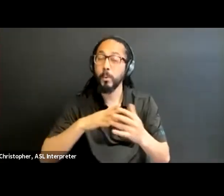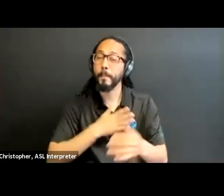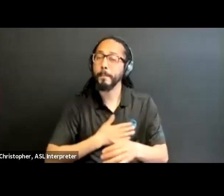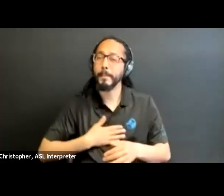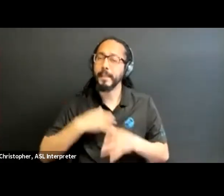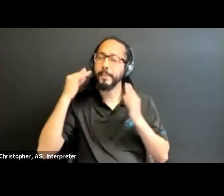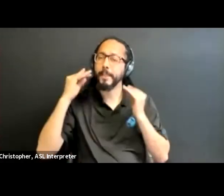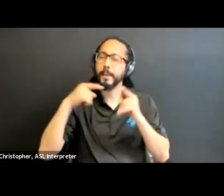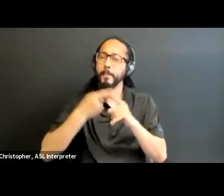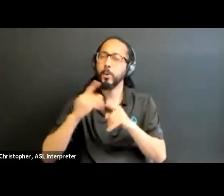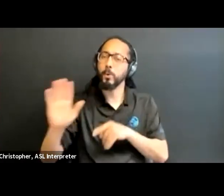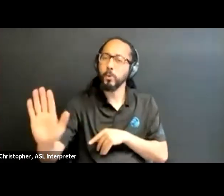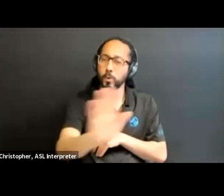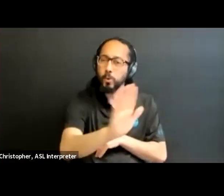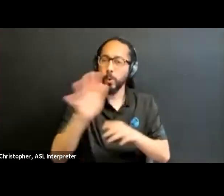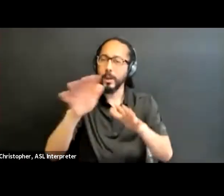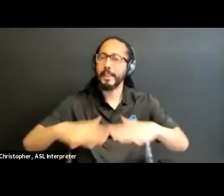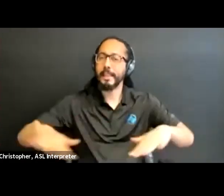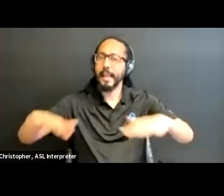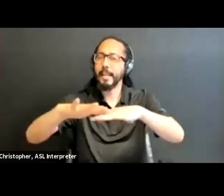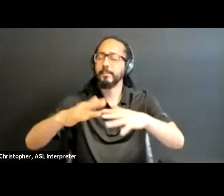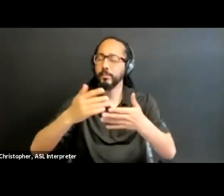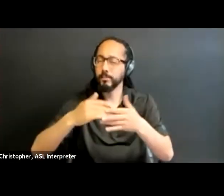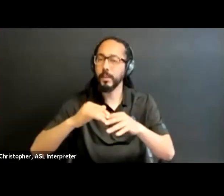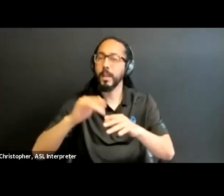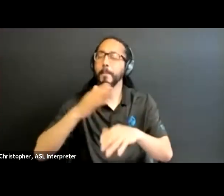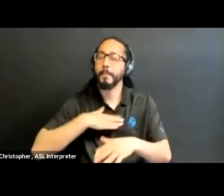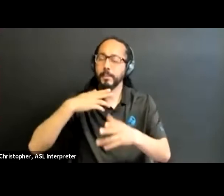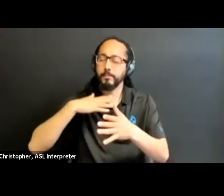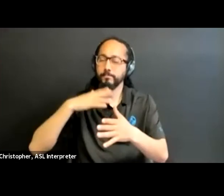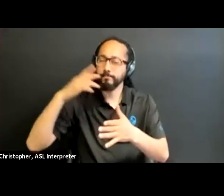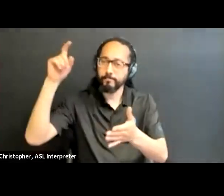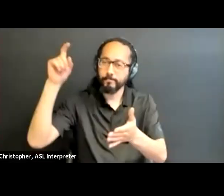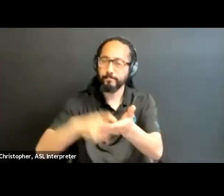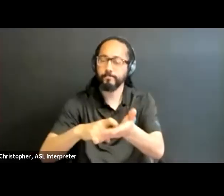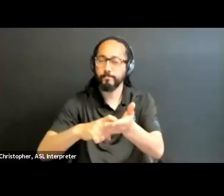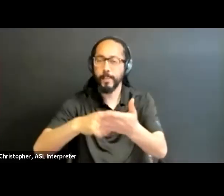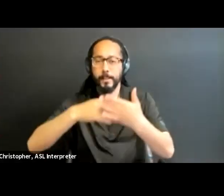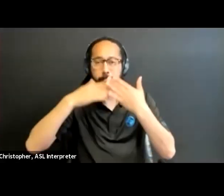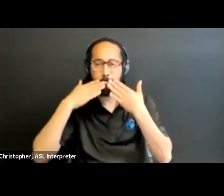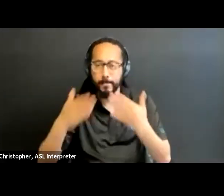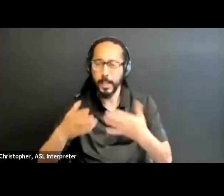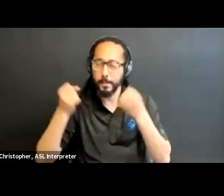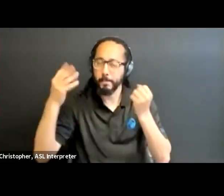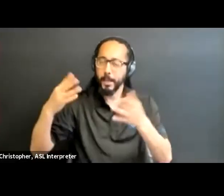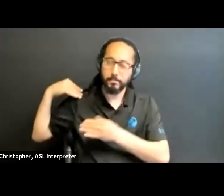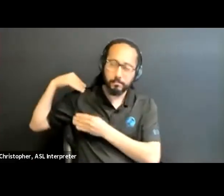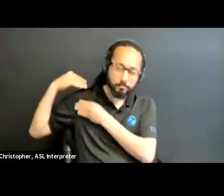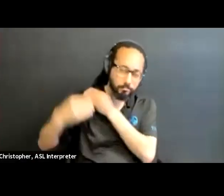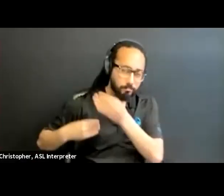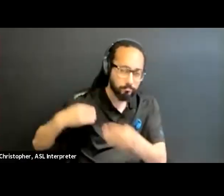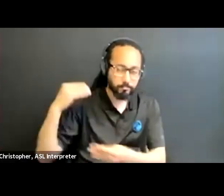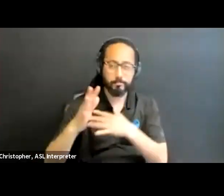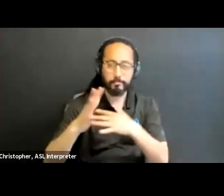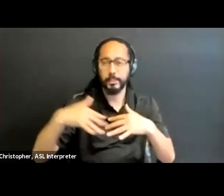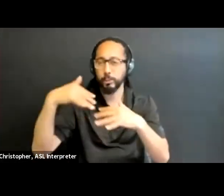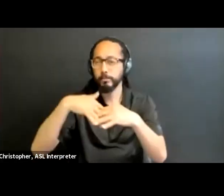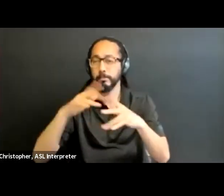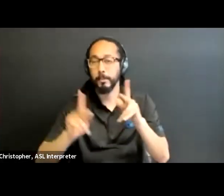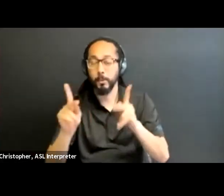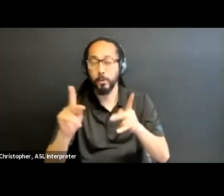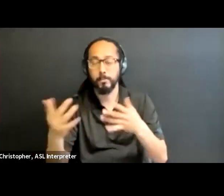join us in acknowledging and thanking the generations of Indigenous peoples who have cared for these